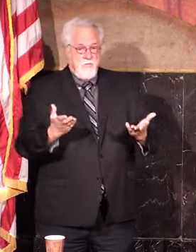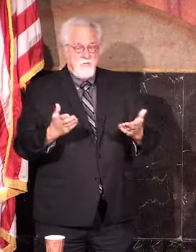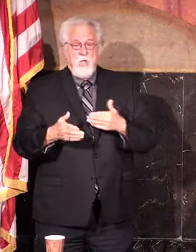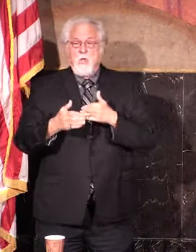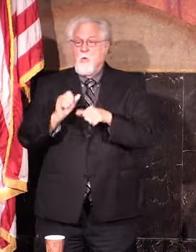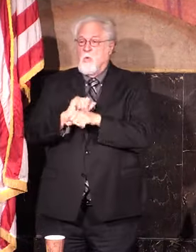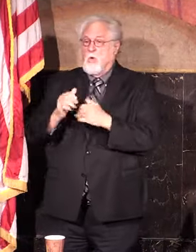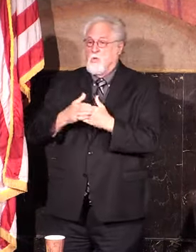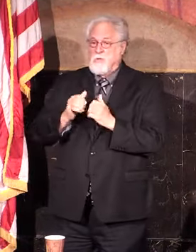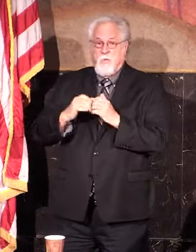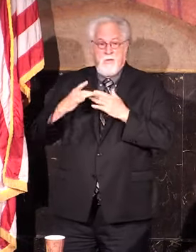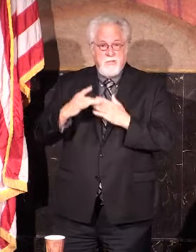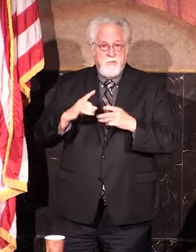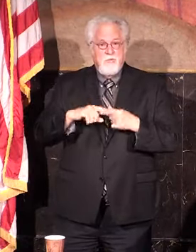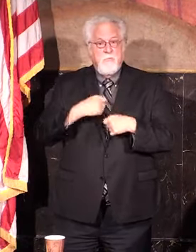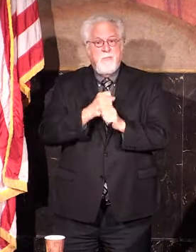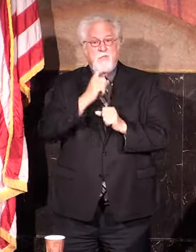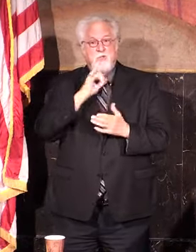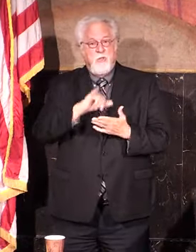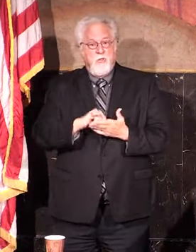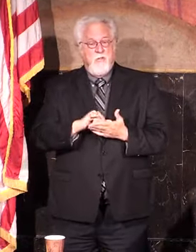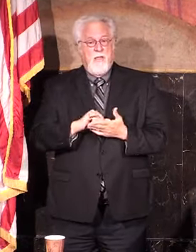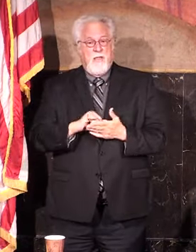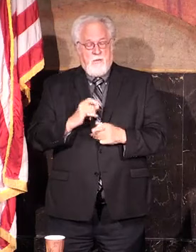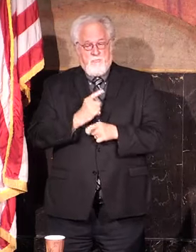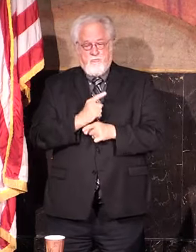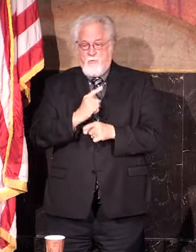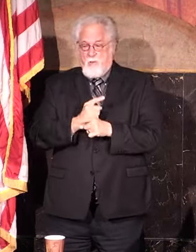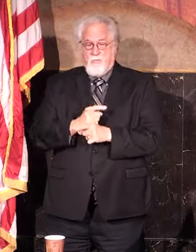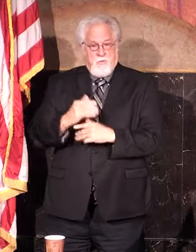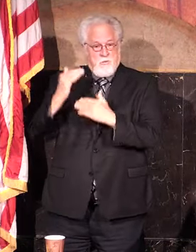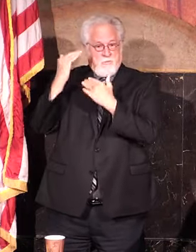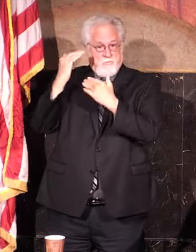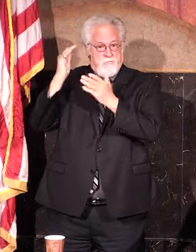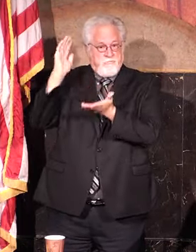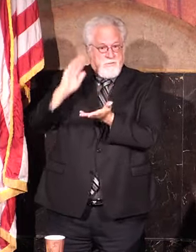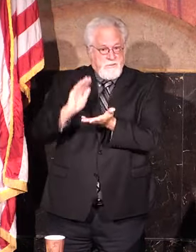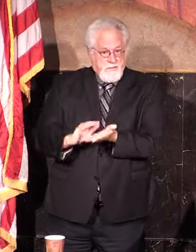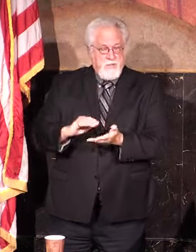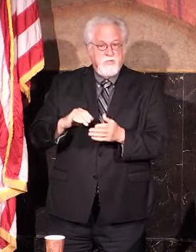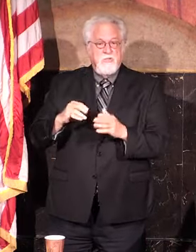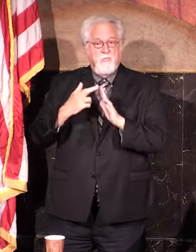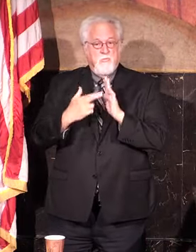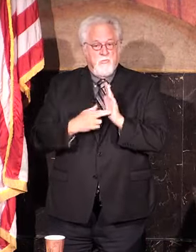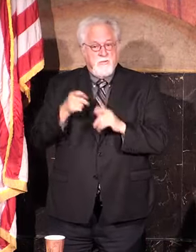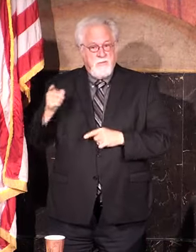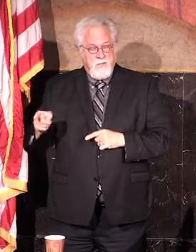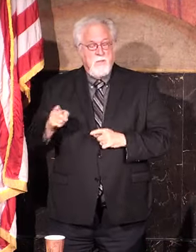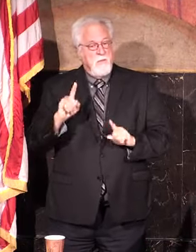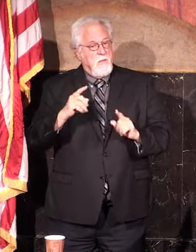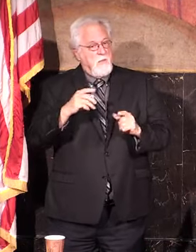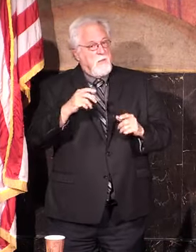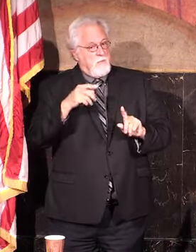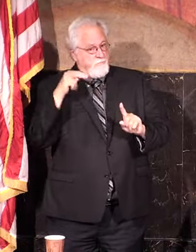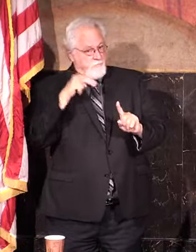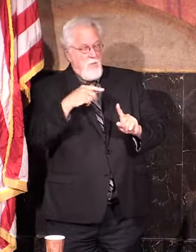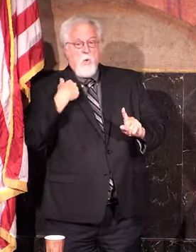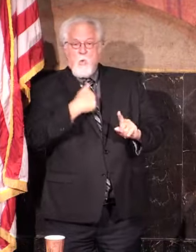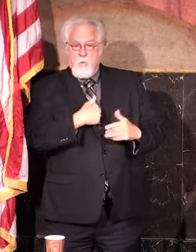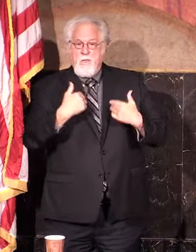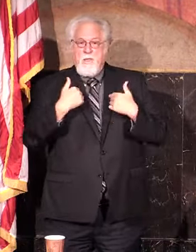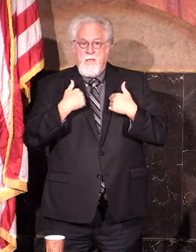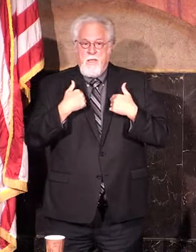with our leadership to ensure that the proper measures, mitigation measures, are in place. I do want to highlight that we